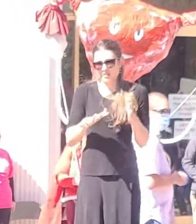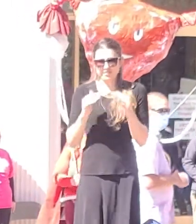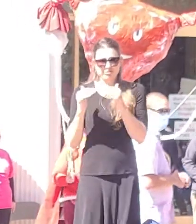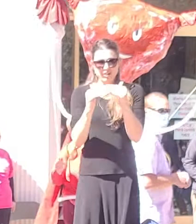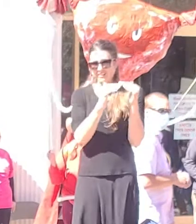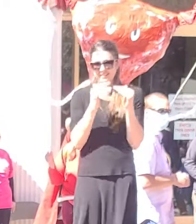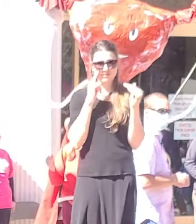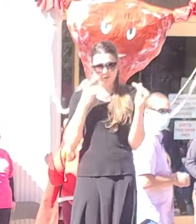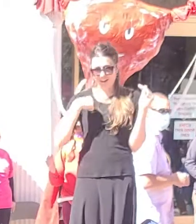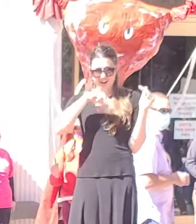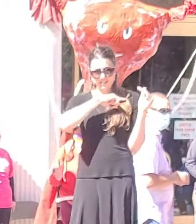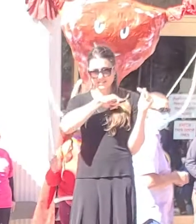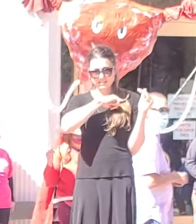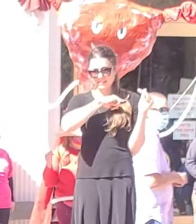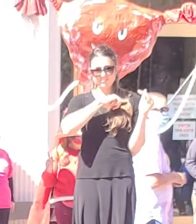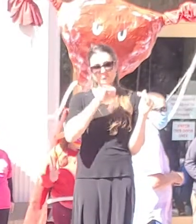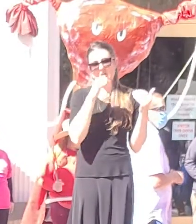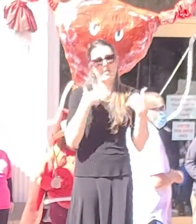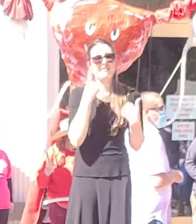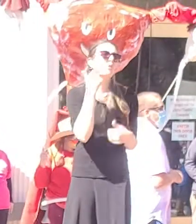justice for anyone.